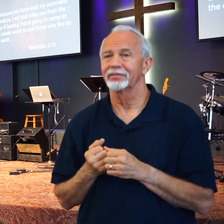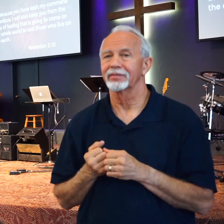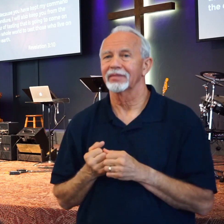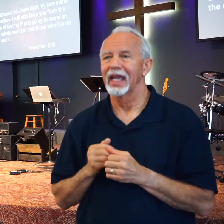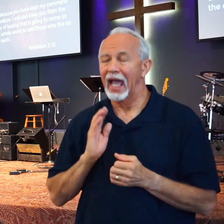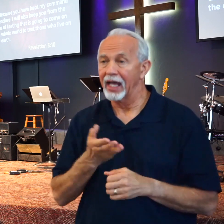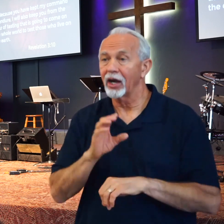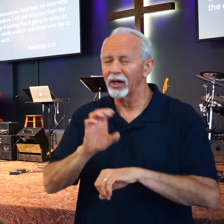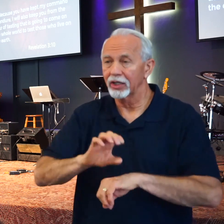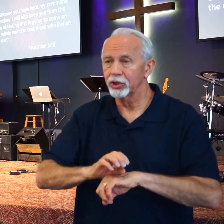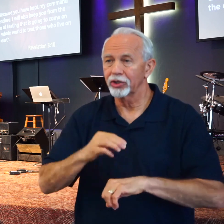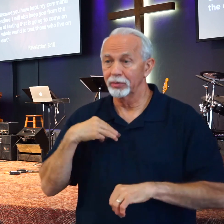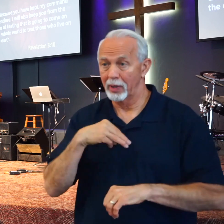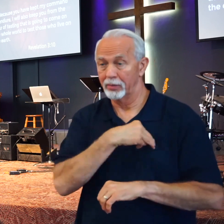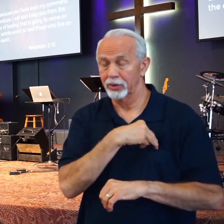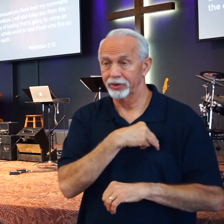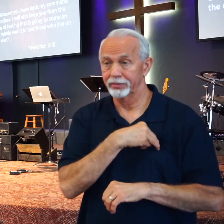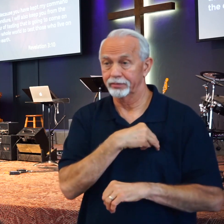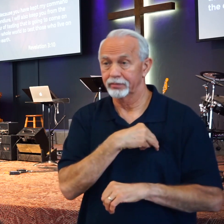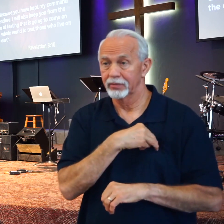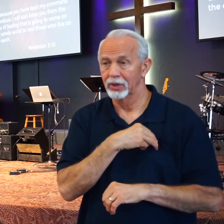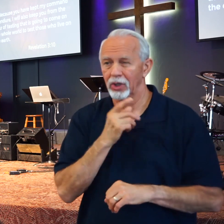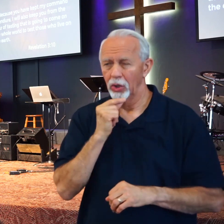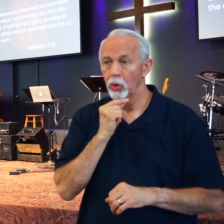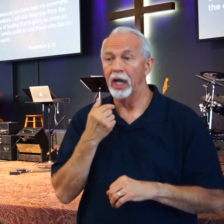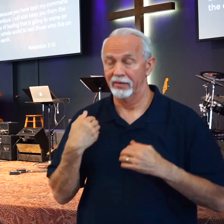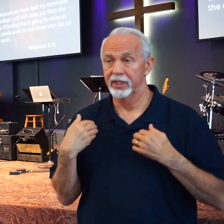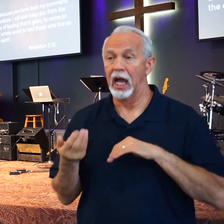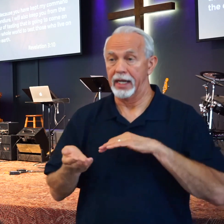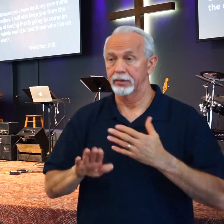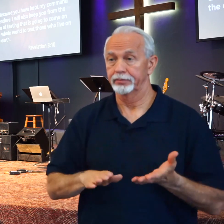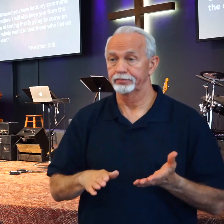And our church members who have died,